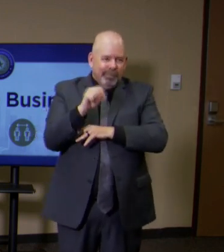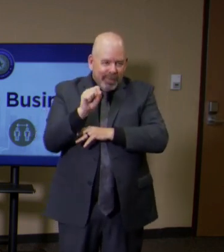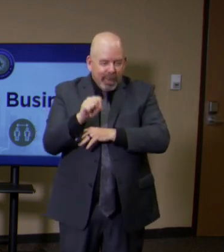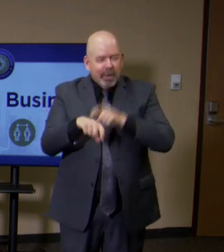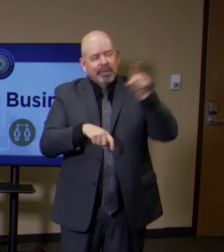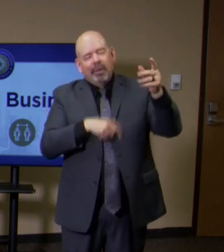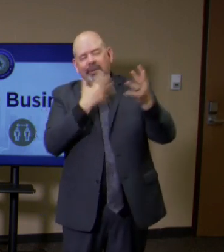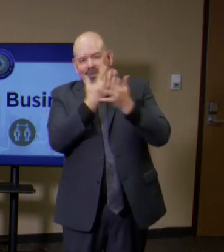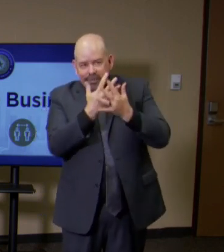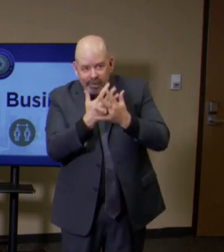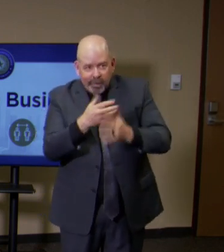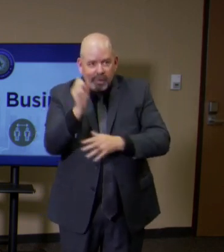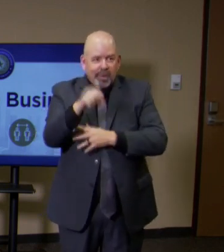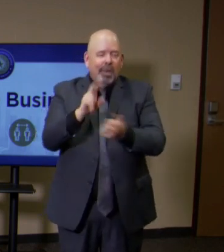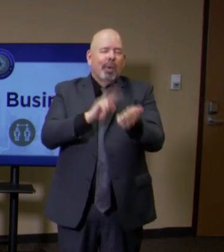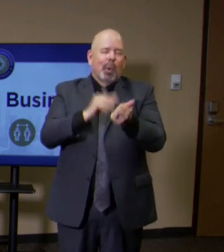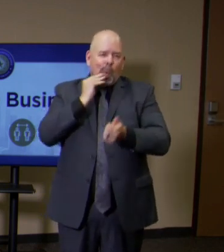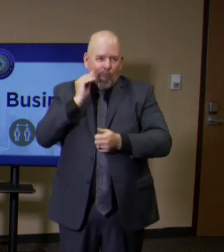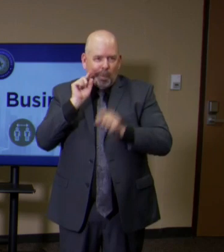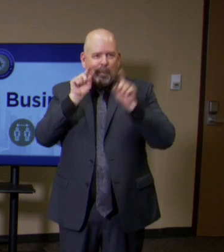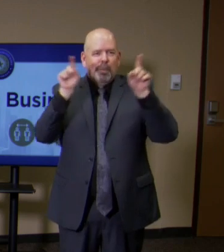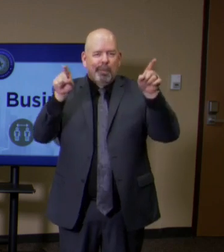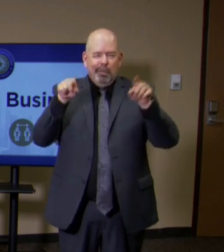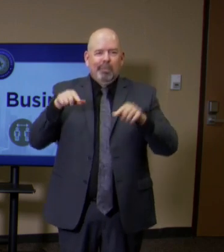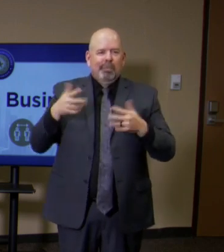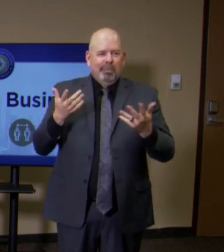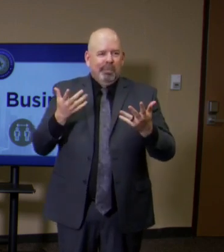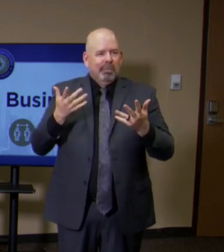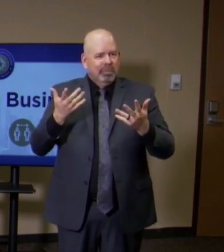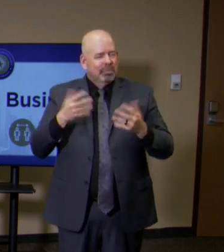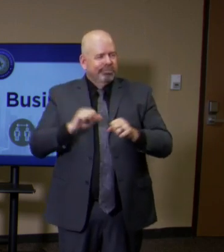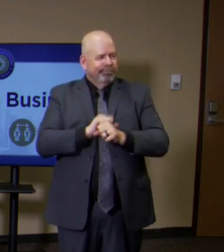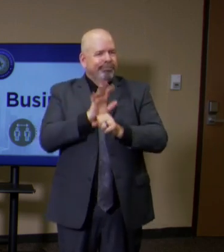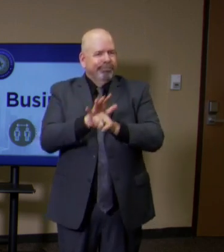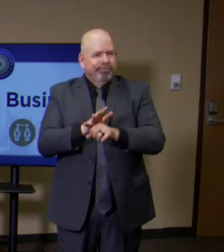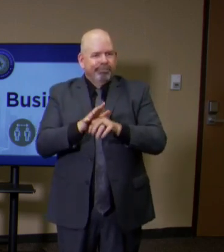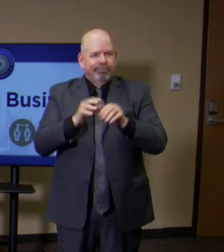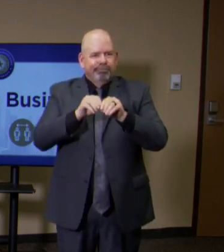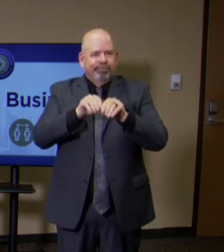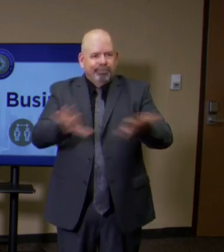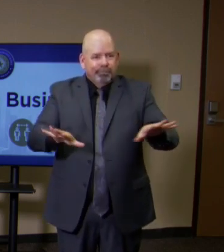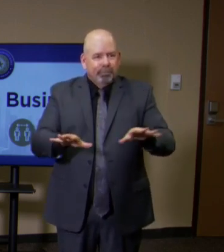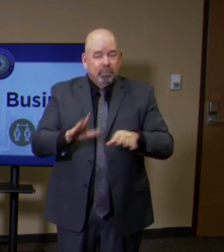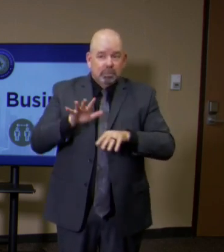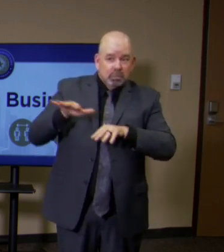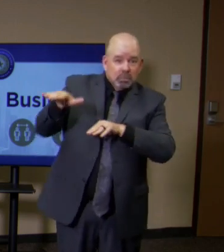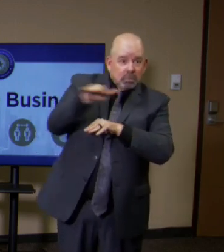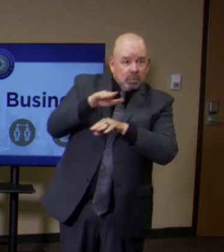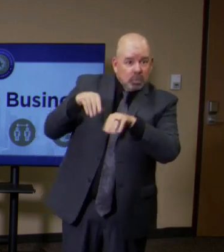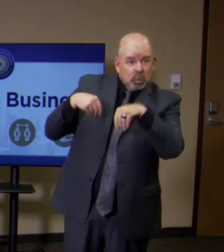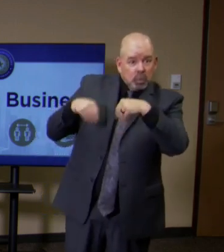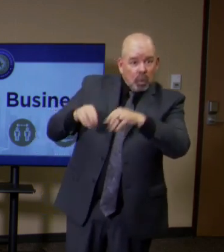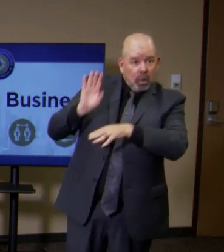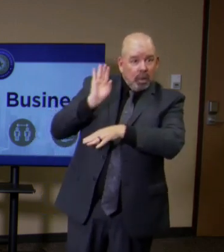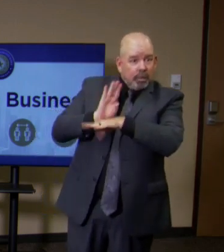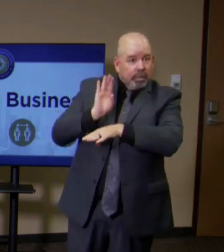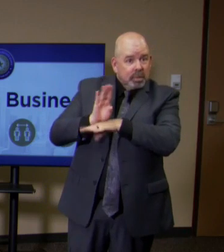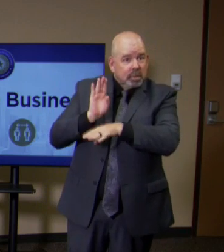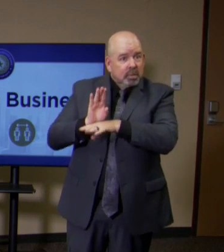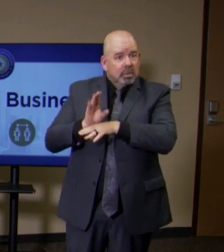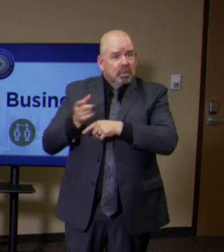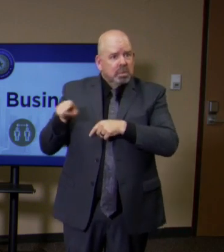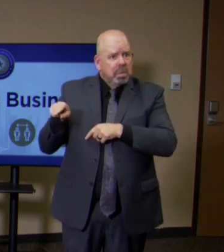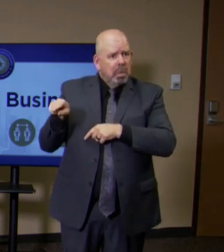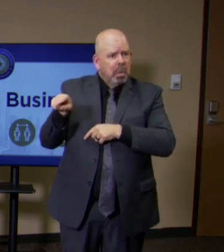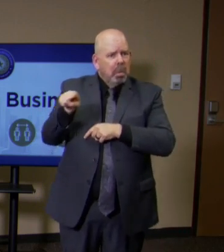But as far as things that customers shop at, we hadn't had those because our businesses have done such a good job, and we want to keep doing that. Also,